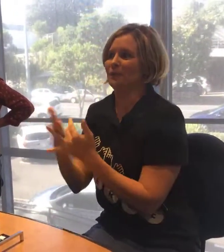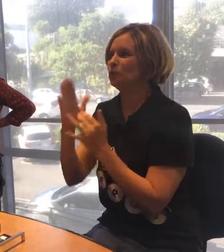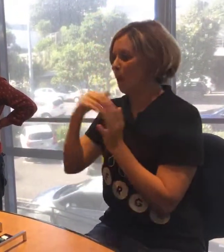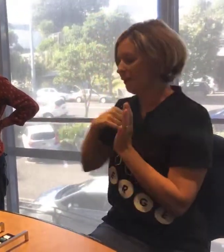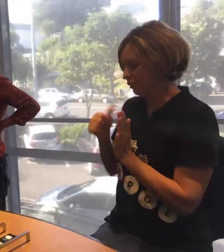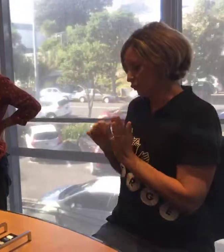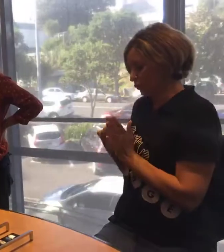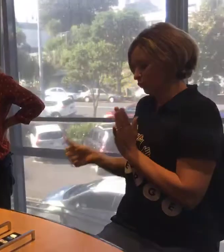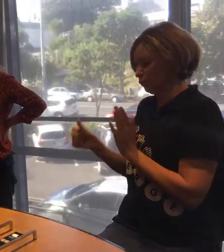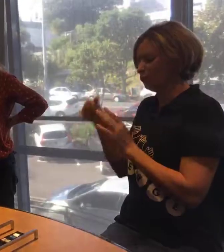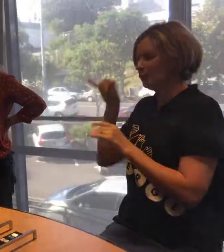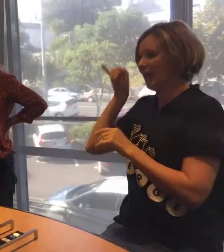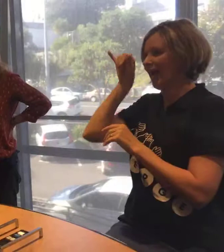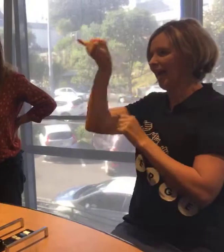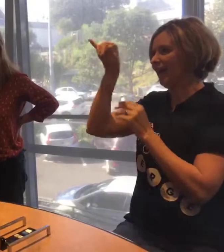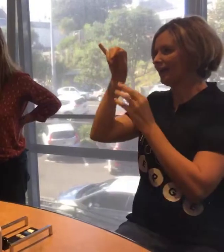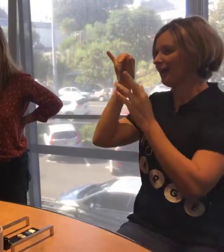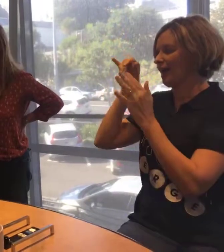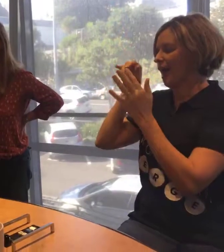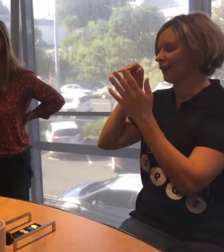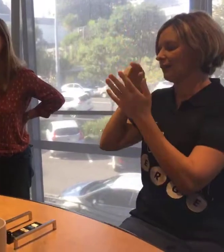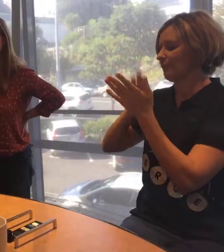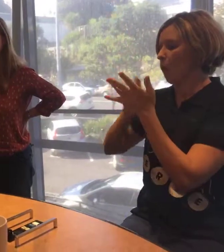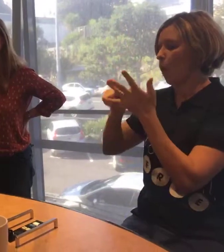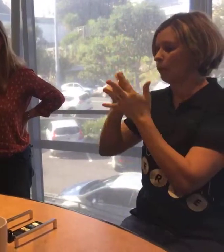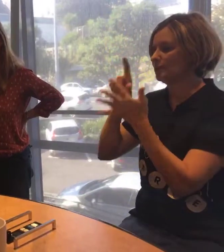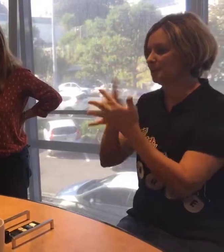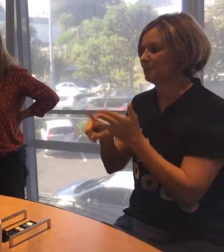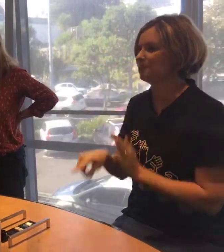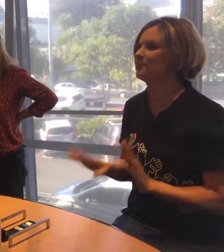Obviously, I'm deaf. I did not hear it, so